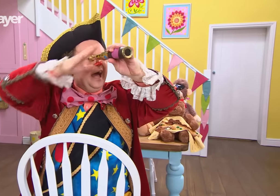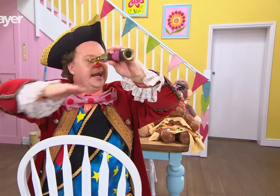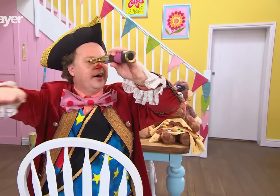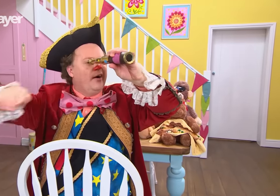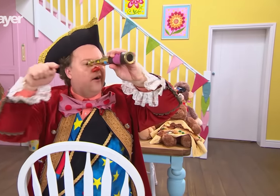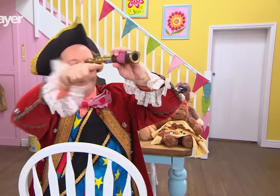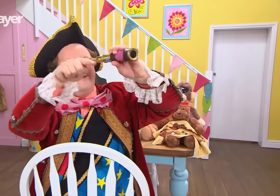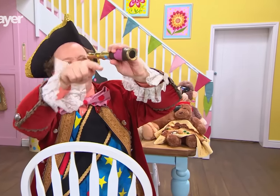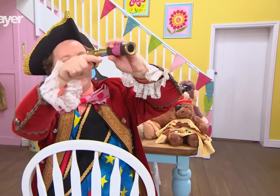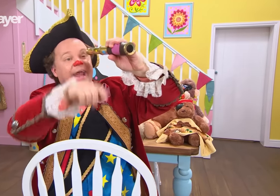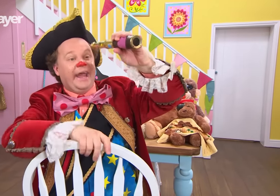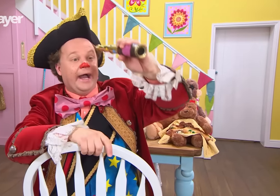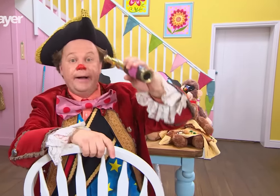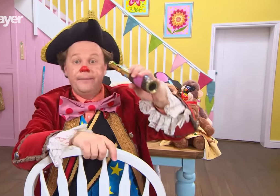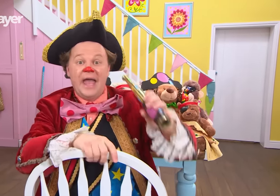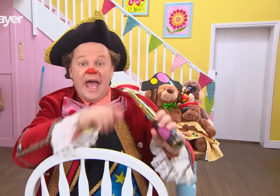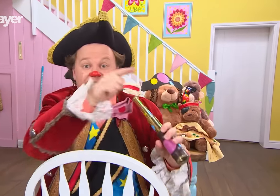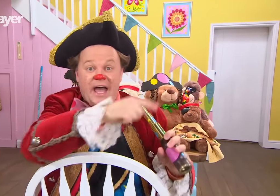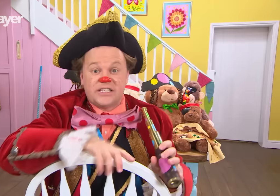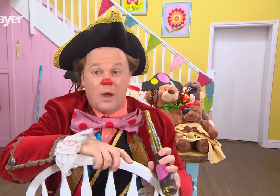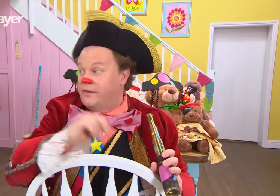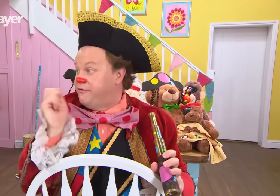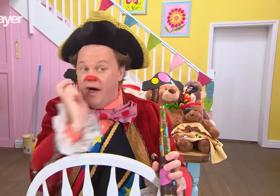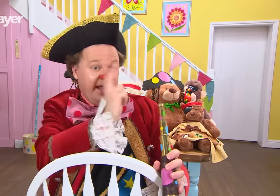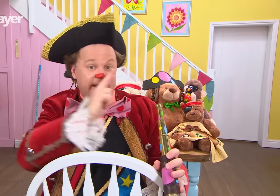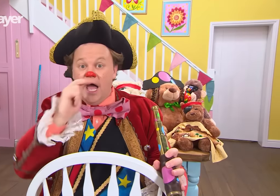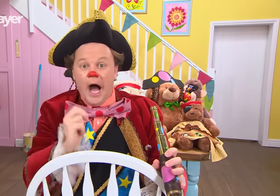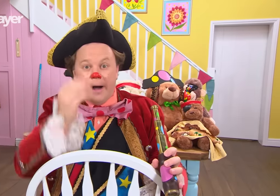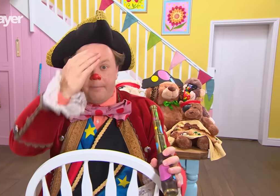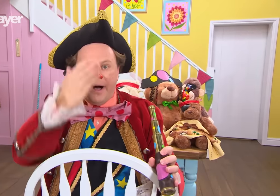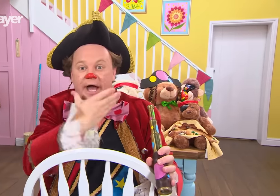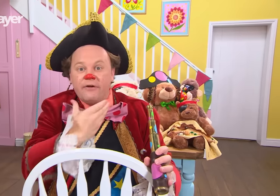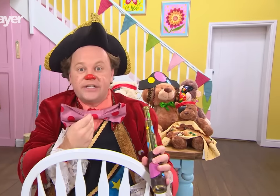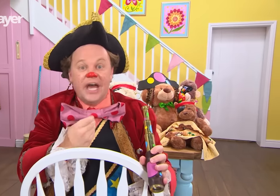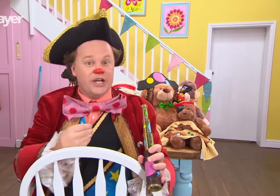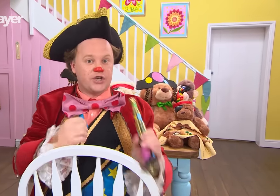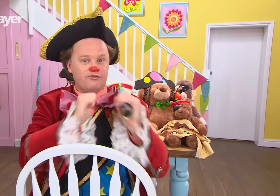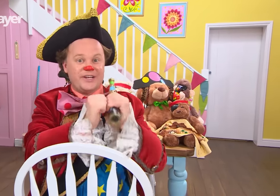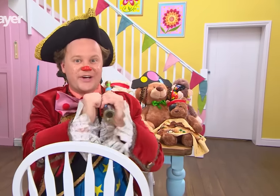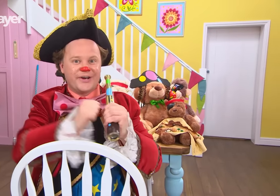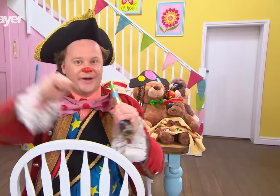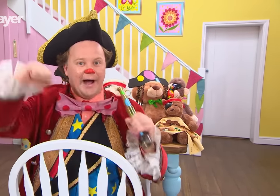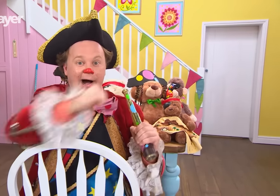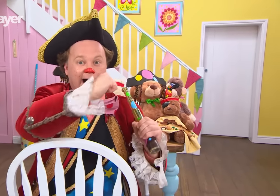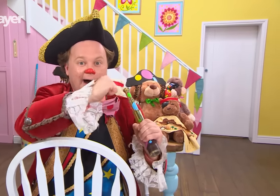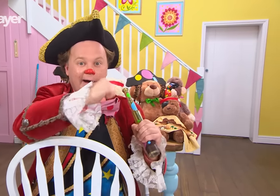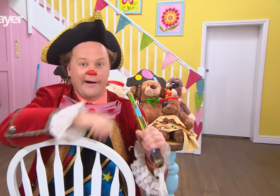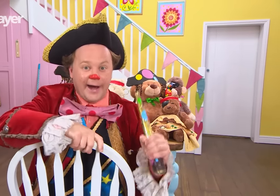Land ahoy! That's where we'll find our pirate treasure!